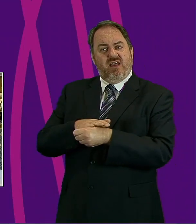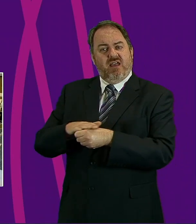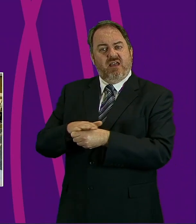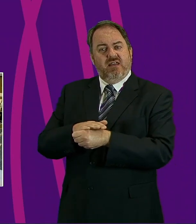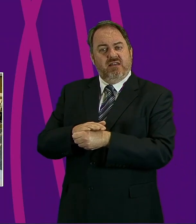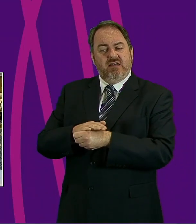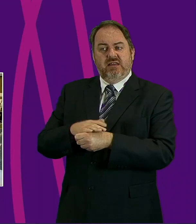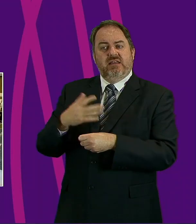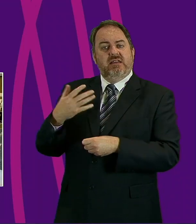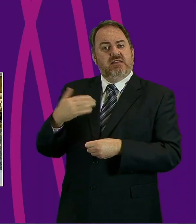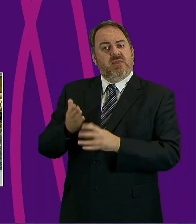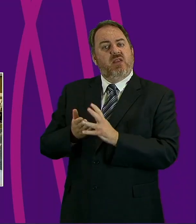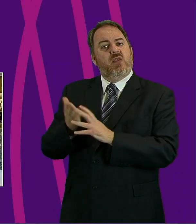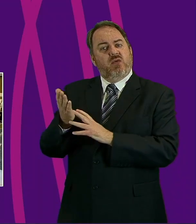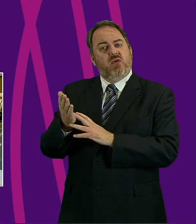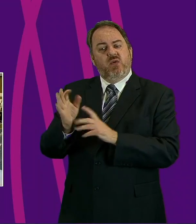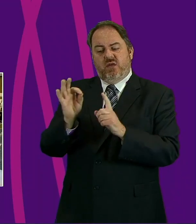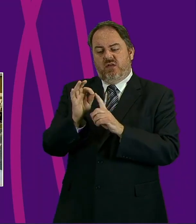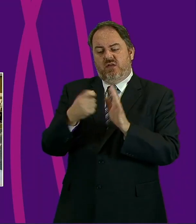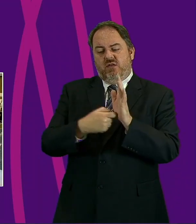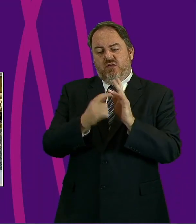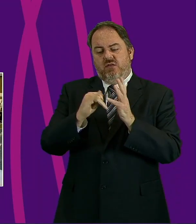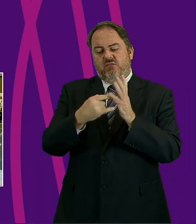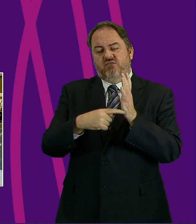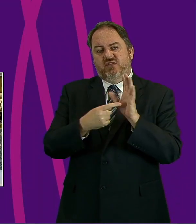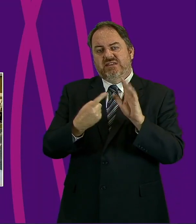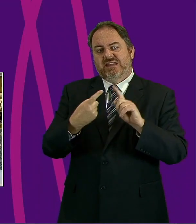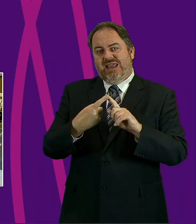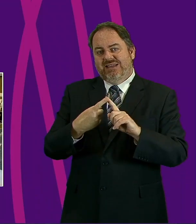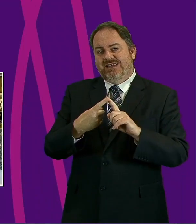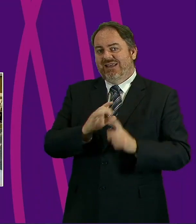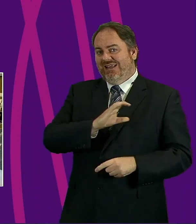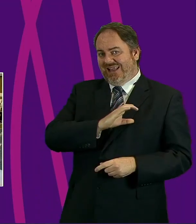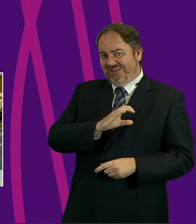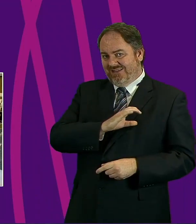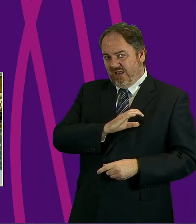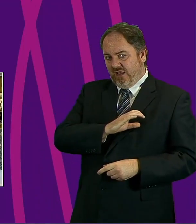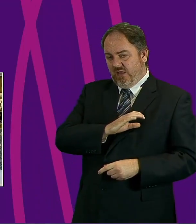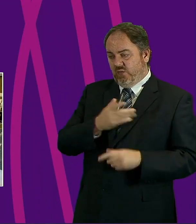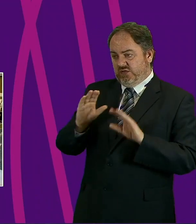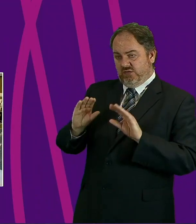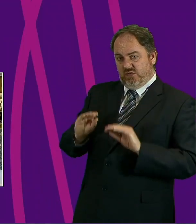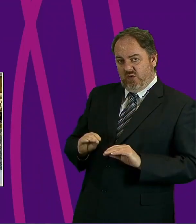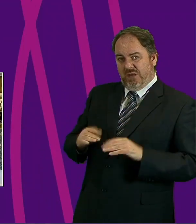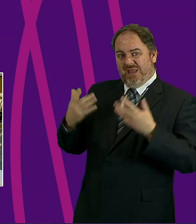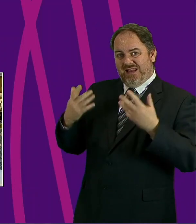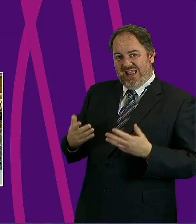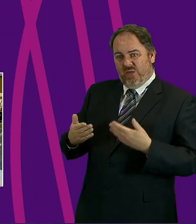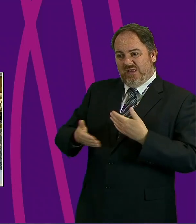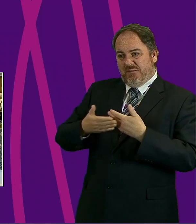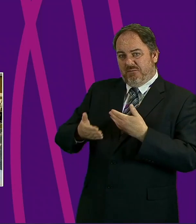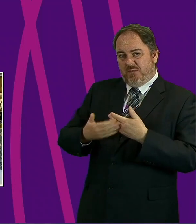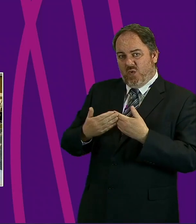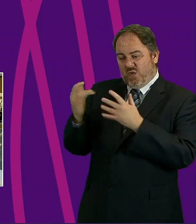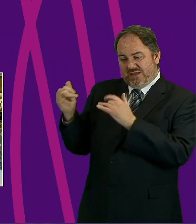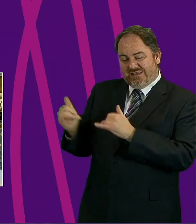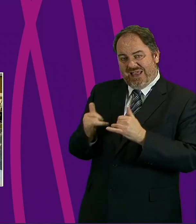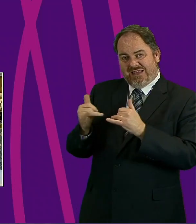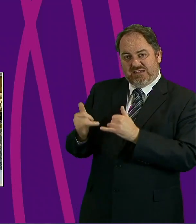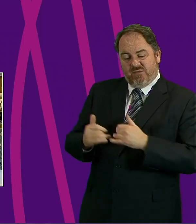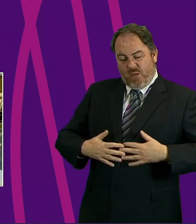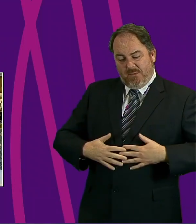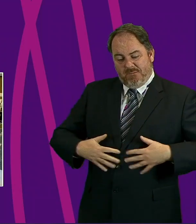undergone treatment for early stages now as skin cancer and has begun tests for bowel cancer. He has been waiting further tests since